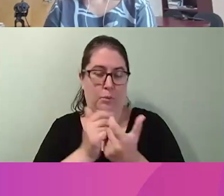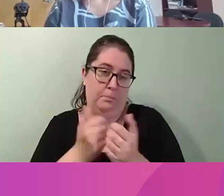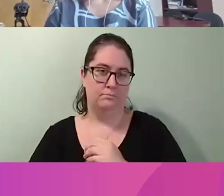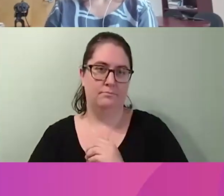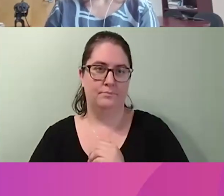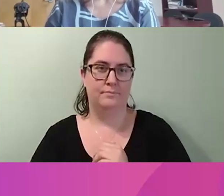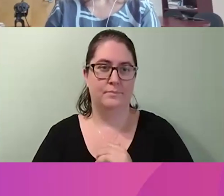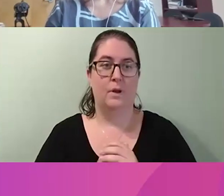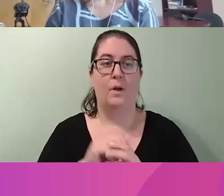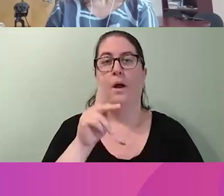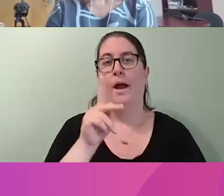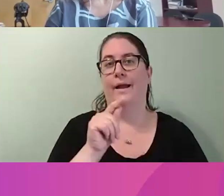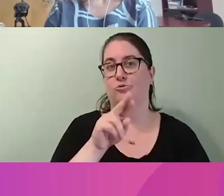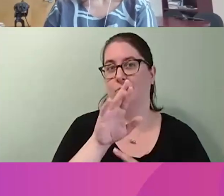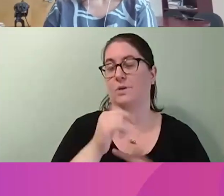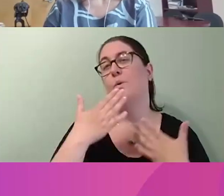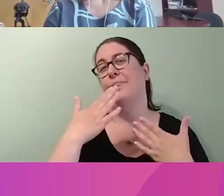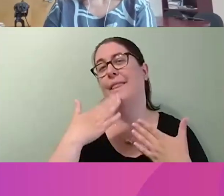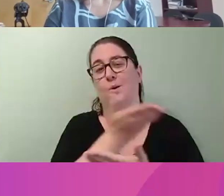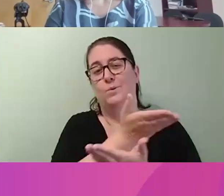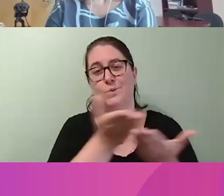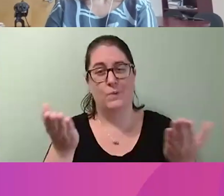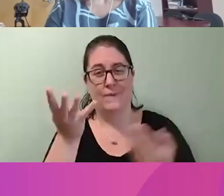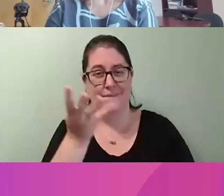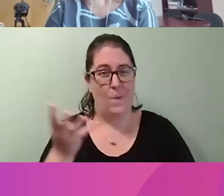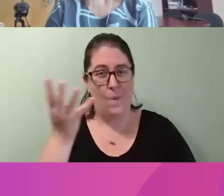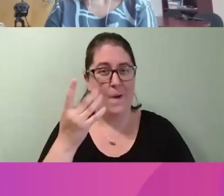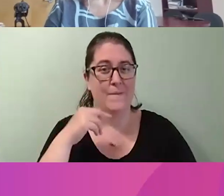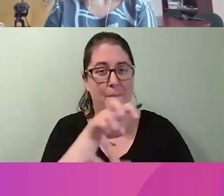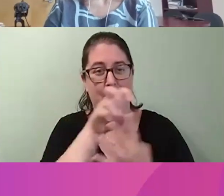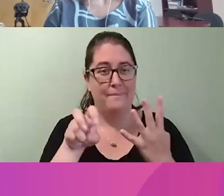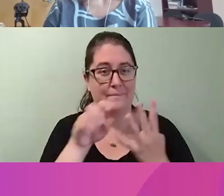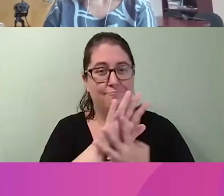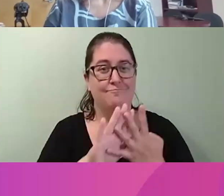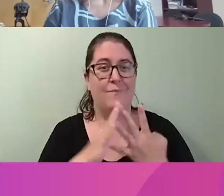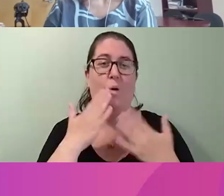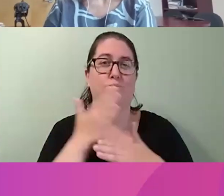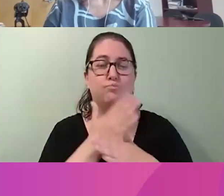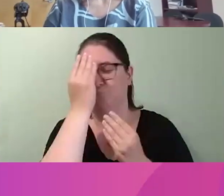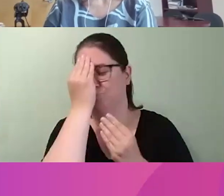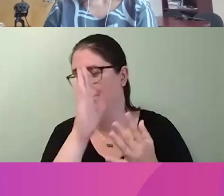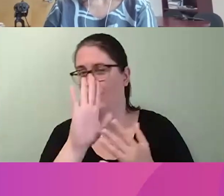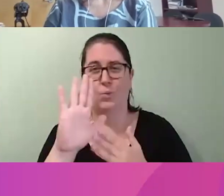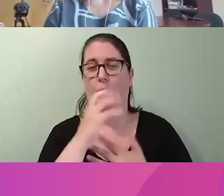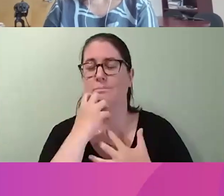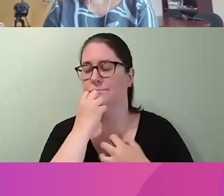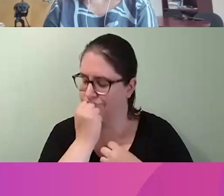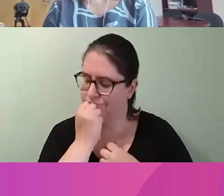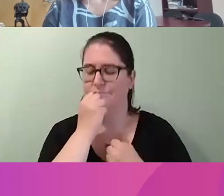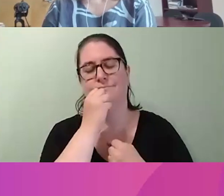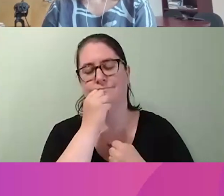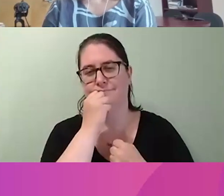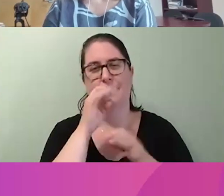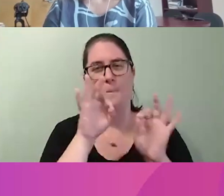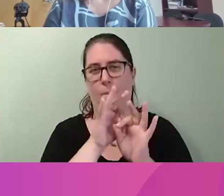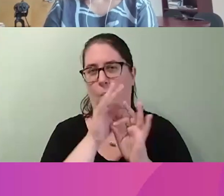Thank you all. Thank you to Melanie, Lori, David, and Kathleen for sharing all of your valuable insights.